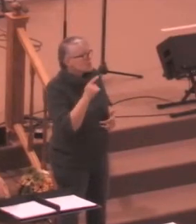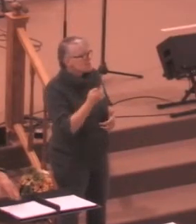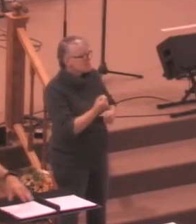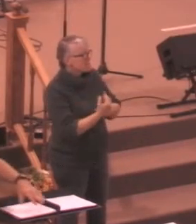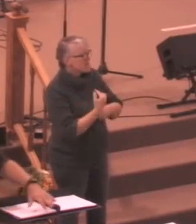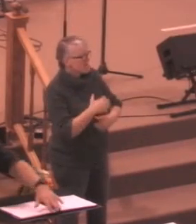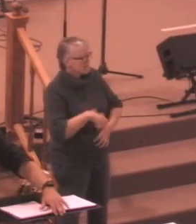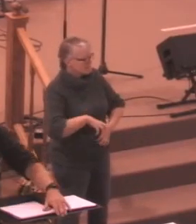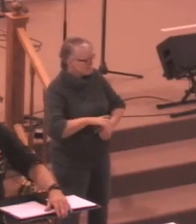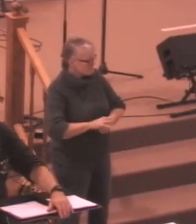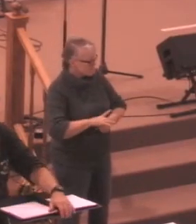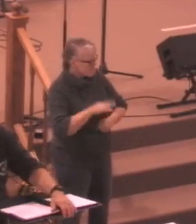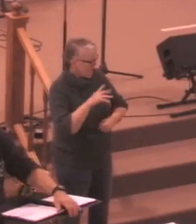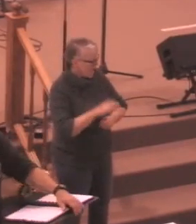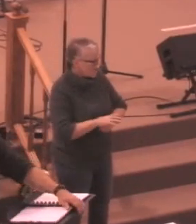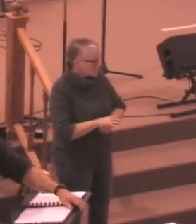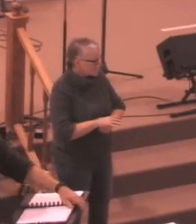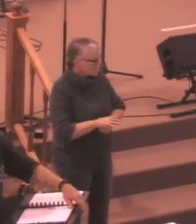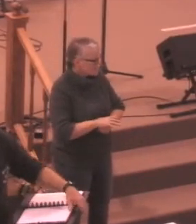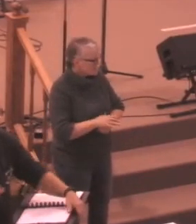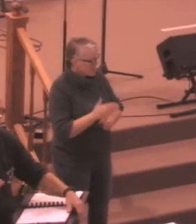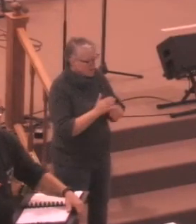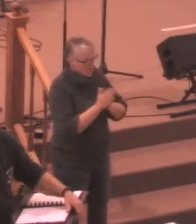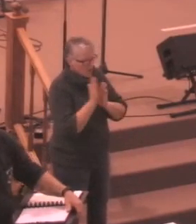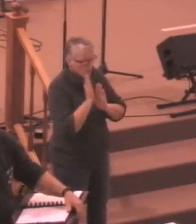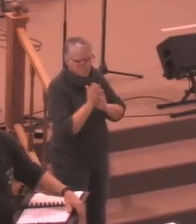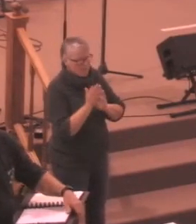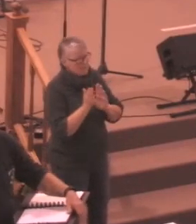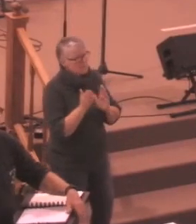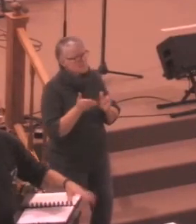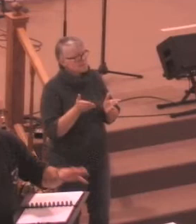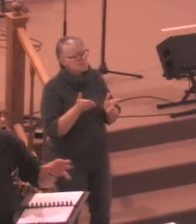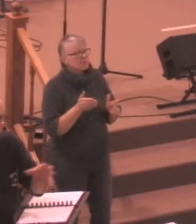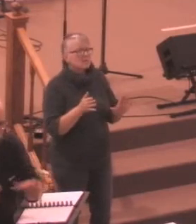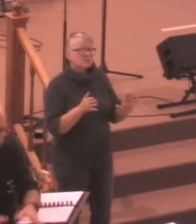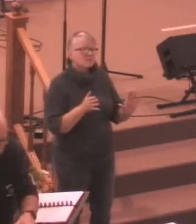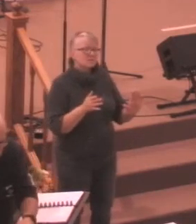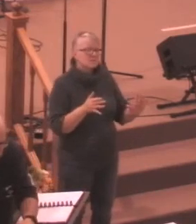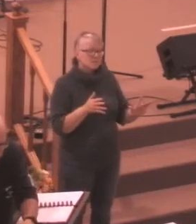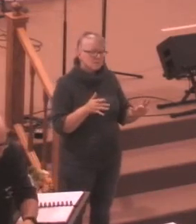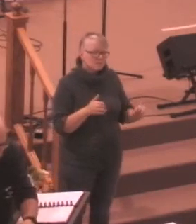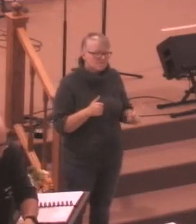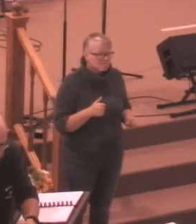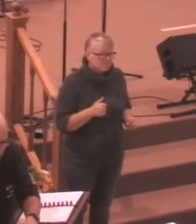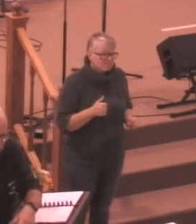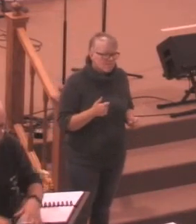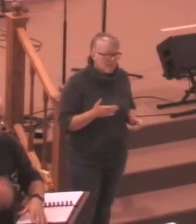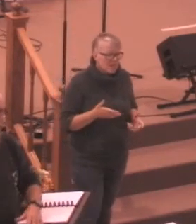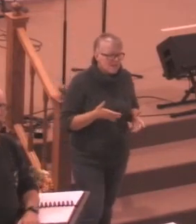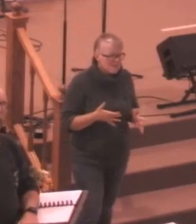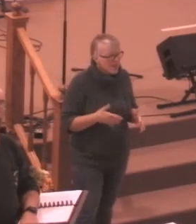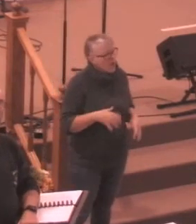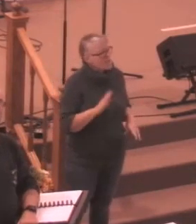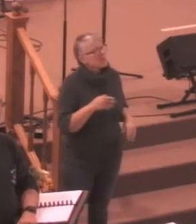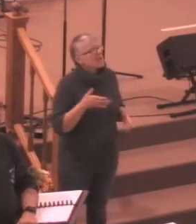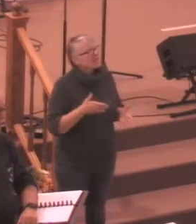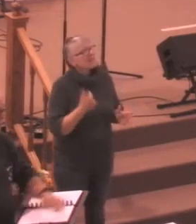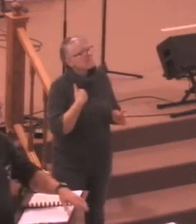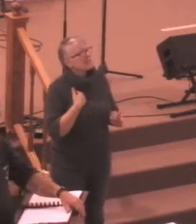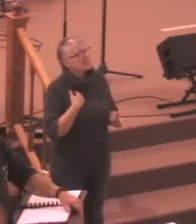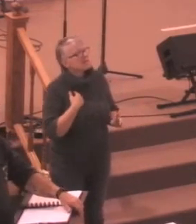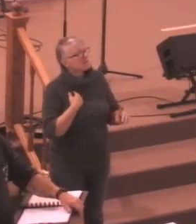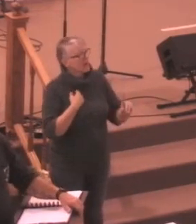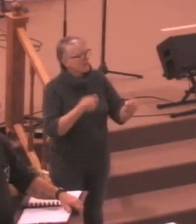I'd think about, my prayer would be, Father God, just let me throat punch him. We'll pray for him to be healed, and then you'll get all the glory for